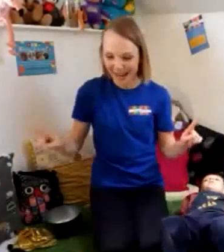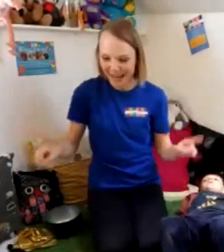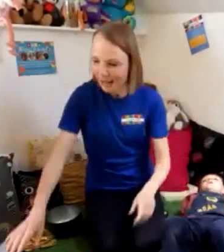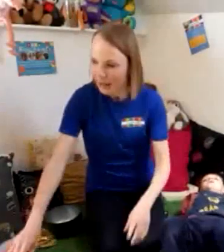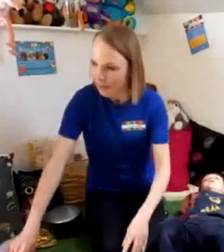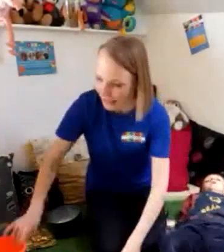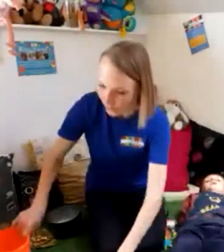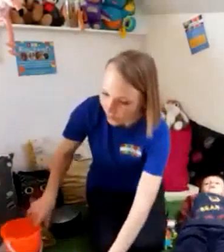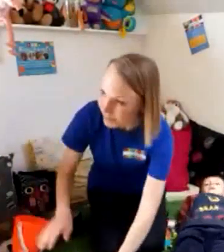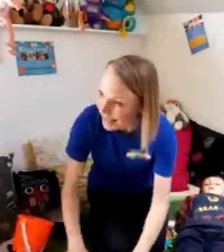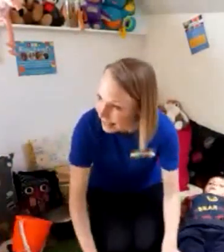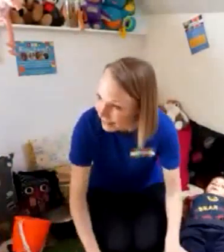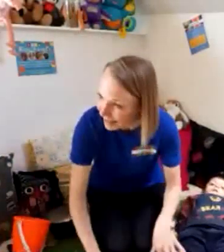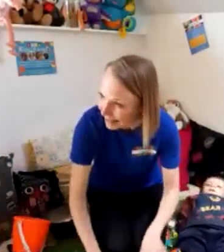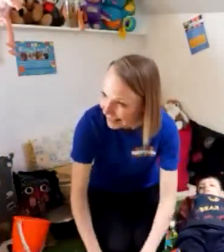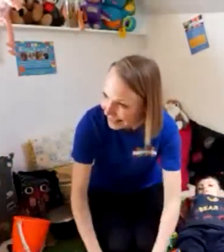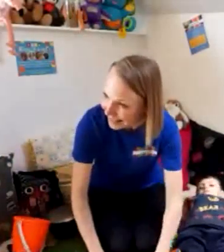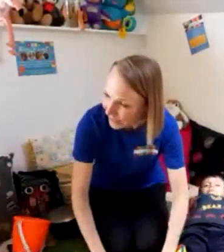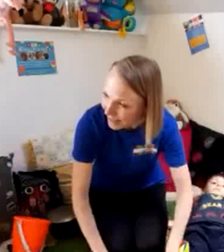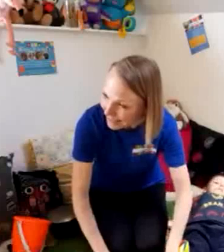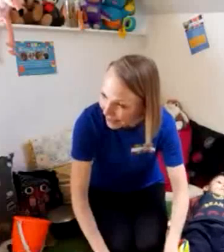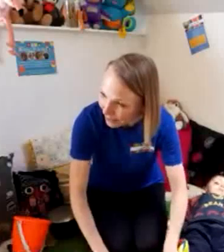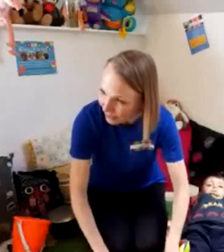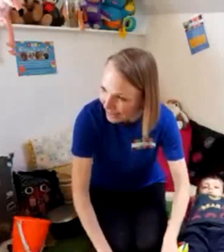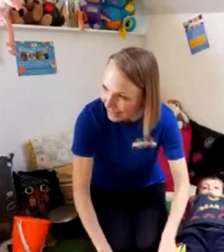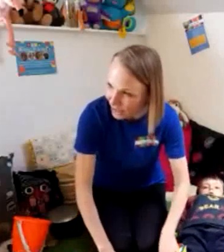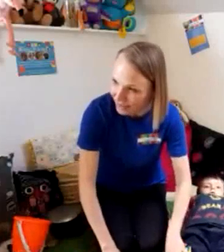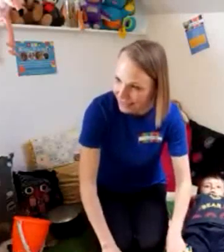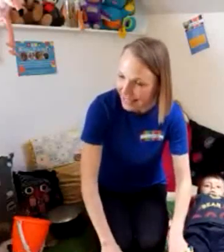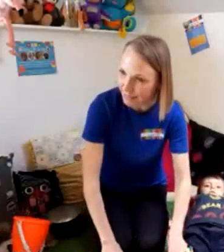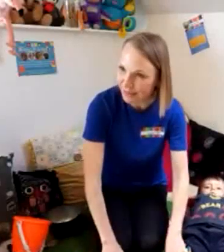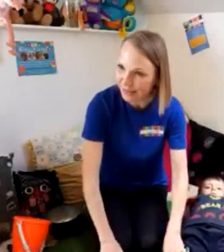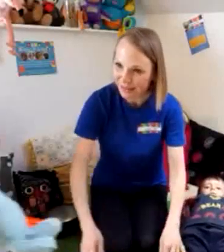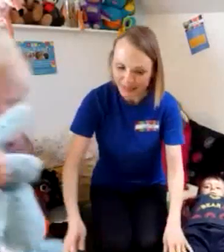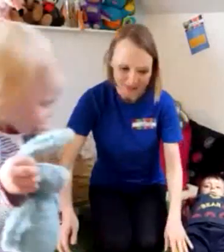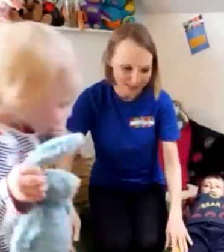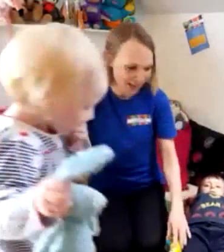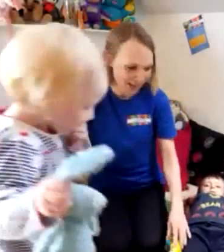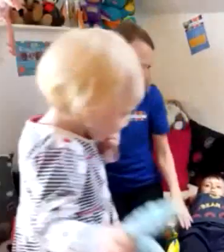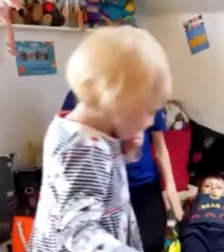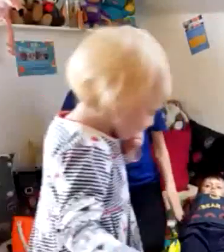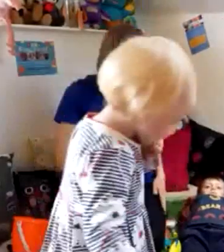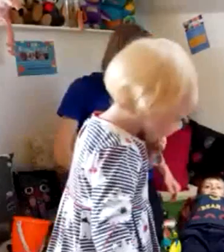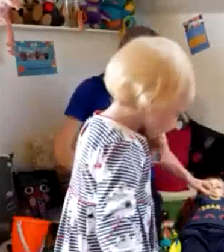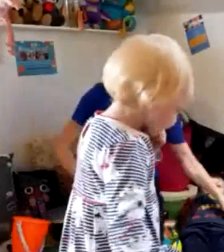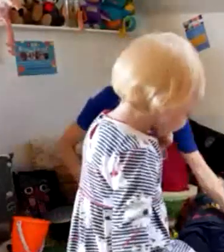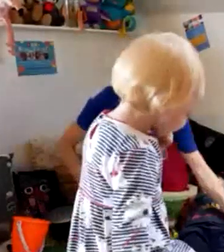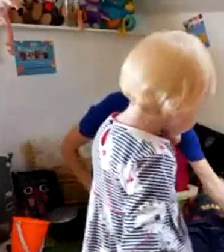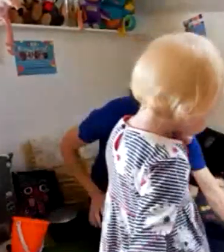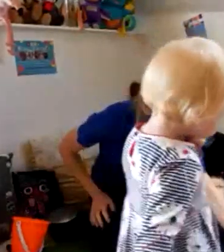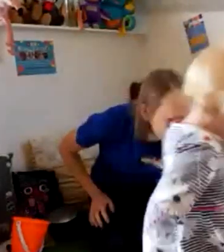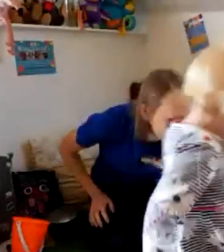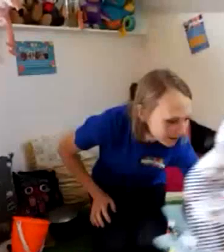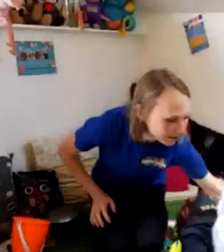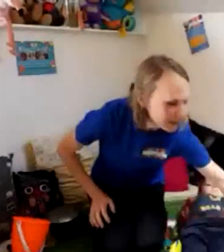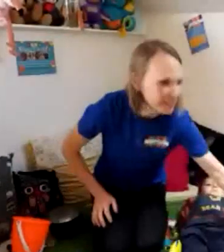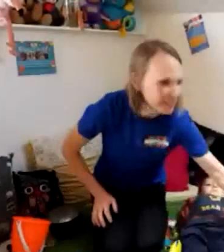Okay, May, do you want to come lie down here? Come lie down, ready to go to sleep? There we go, is everyone down?